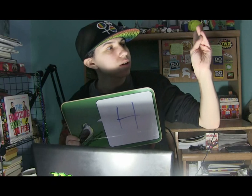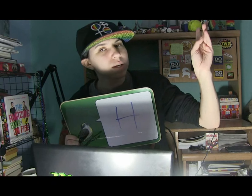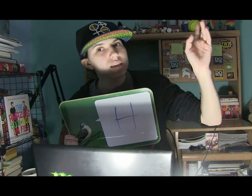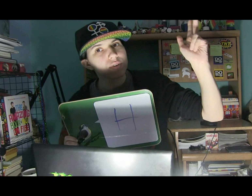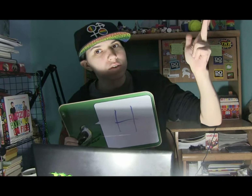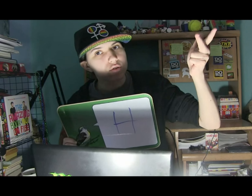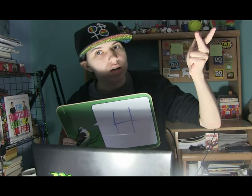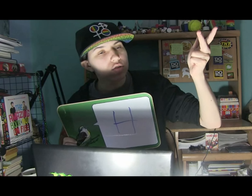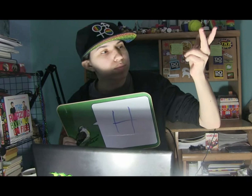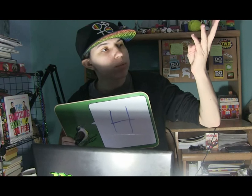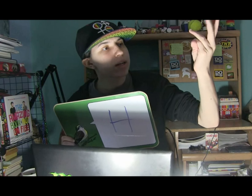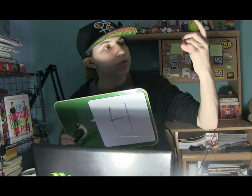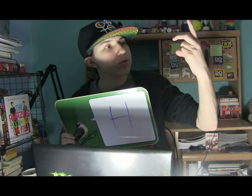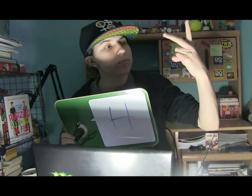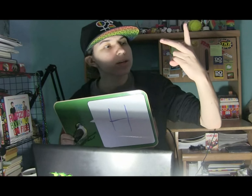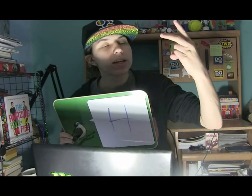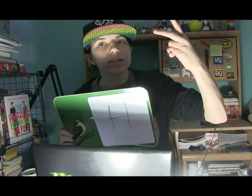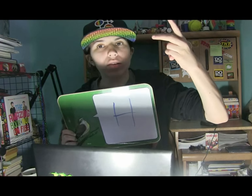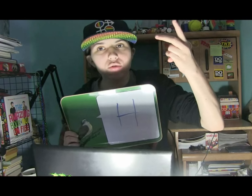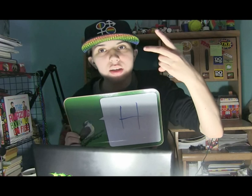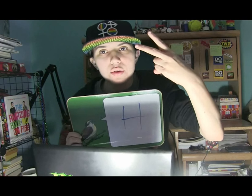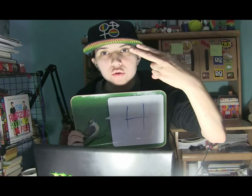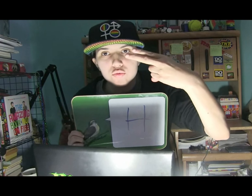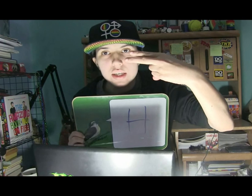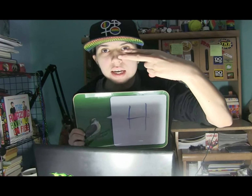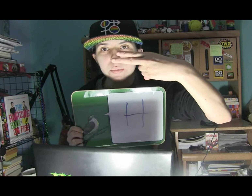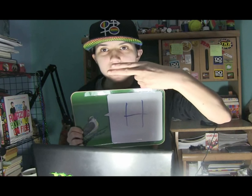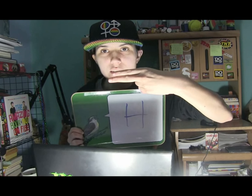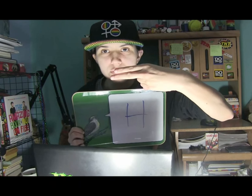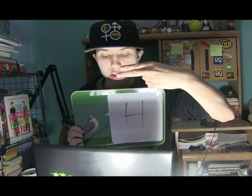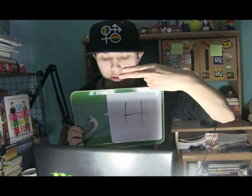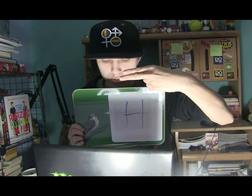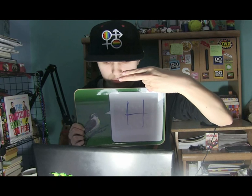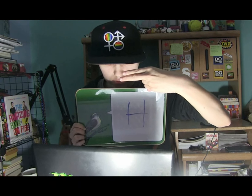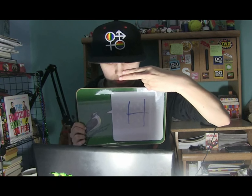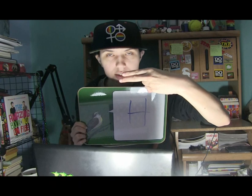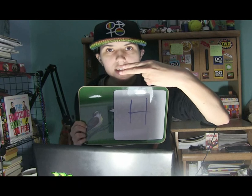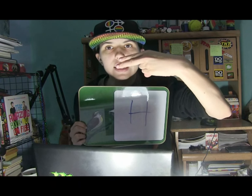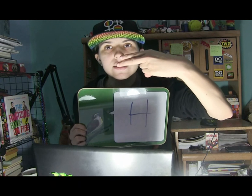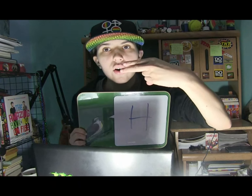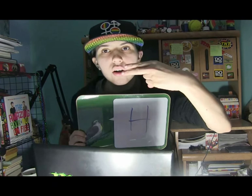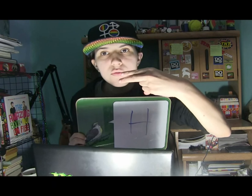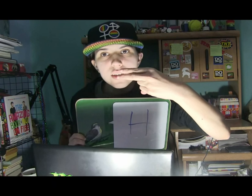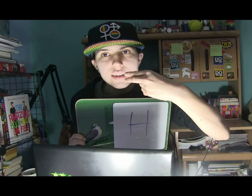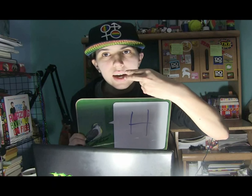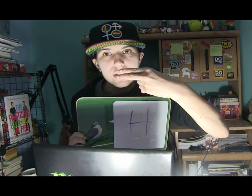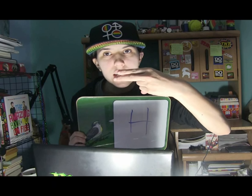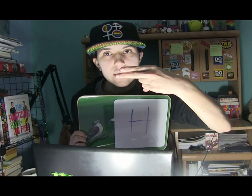pinky finger are on your palm, and your thumb is underneath your ring and pinky finger. And it's all facing out like